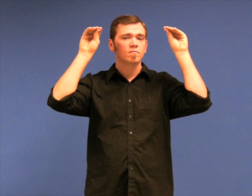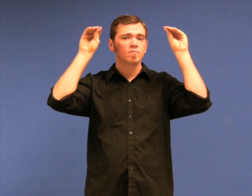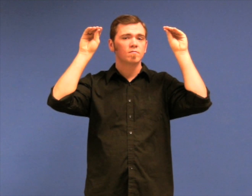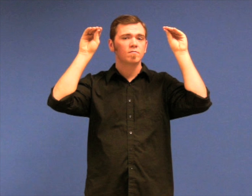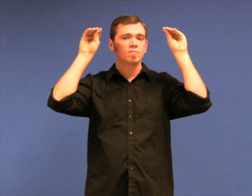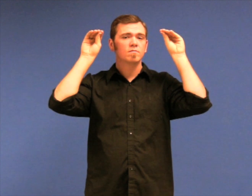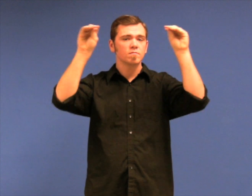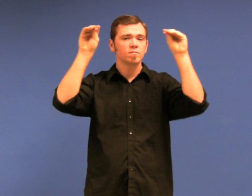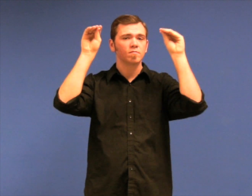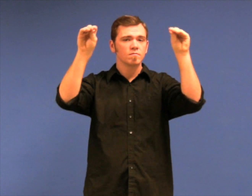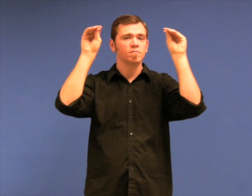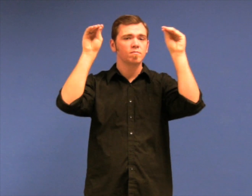teach,